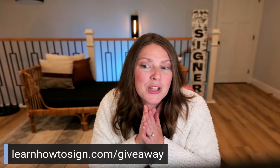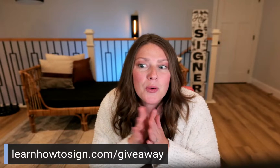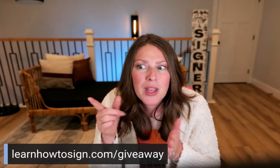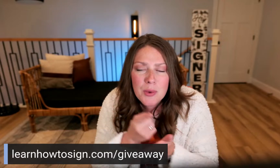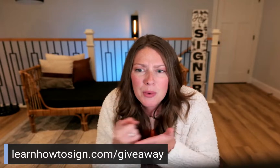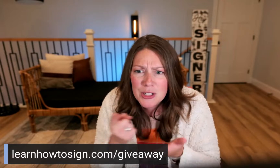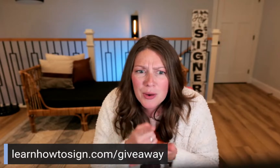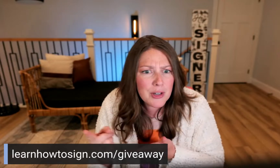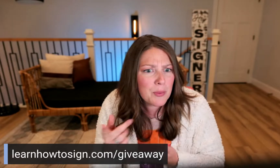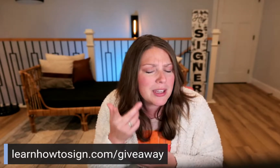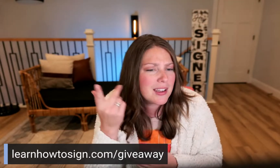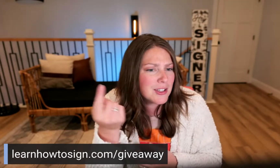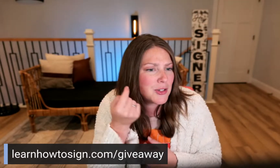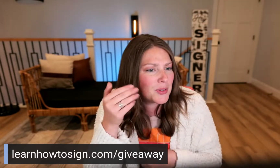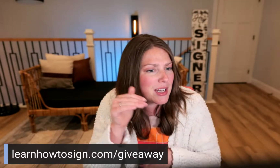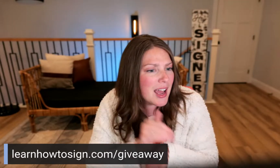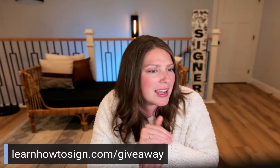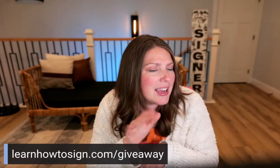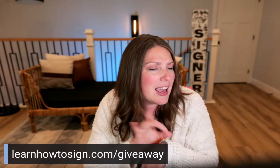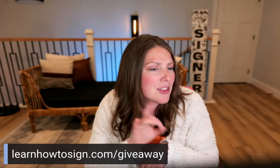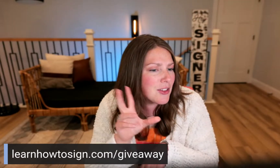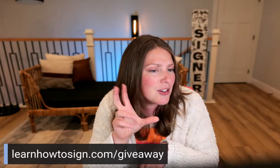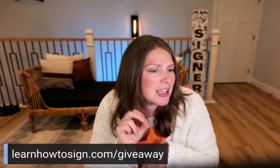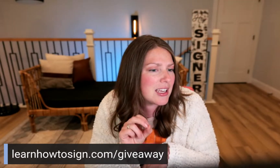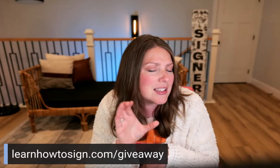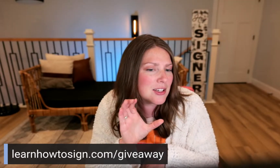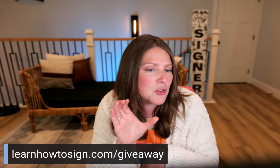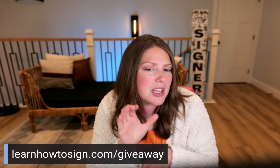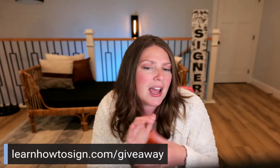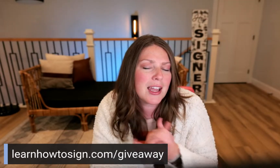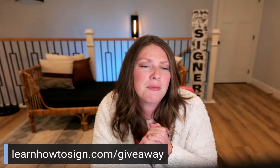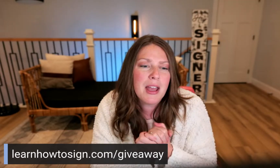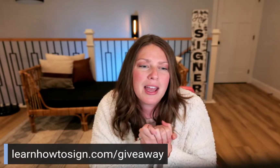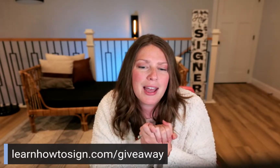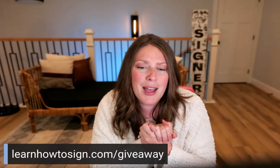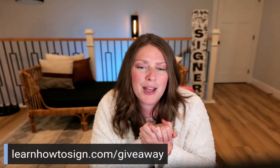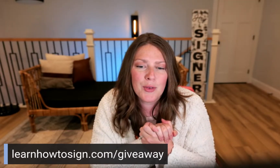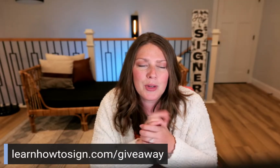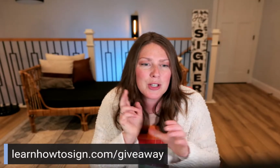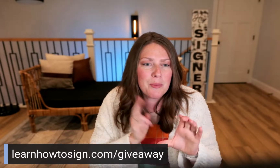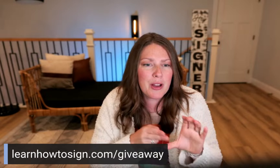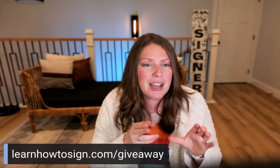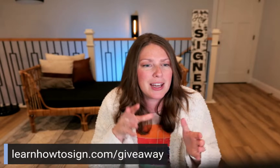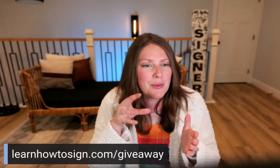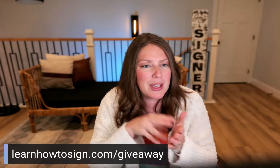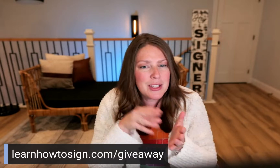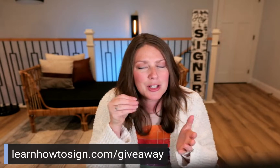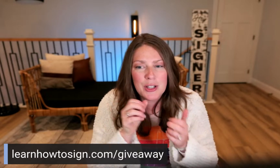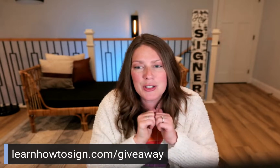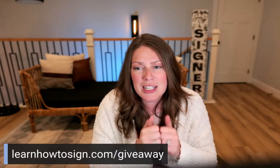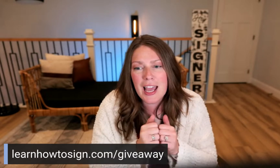so that's what we do every week, is Tuesday night, 8:30 Central Time. We jump on in and we get to learn